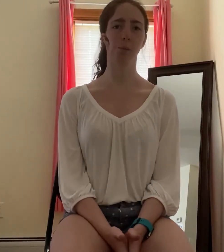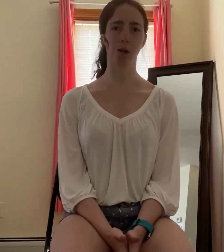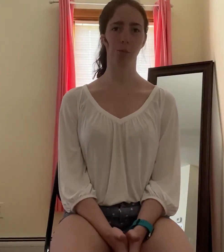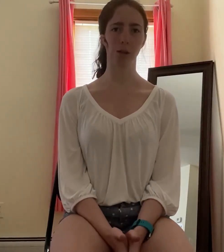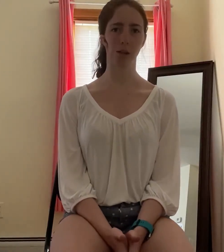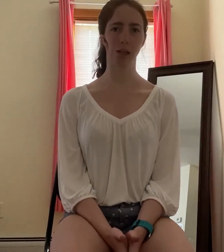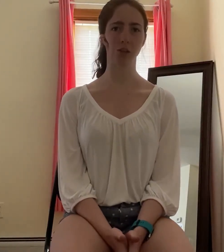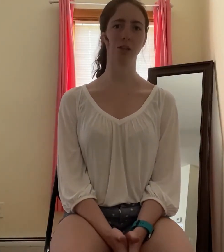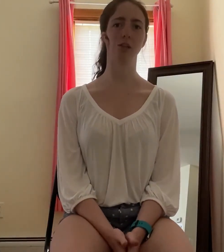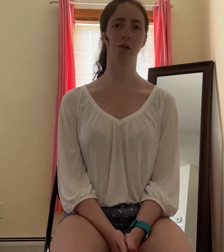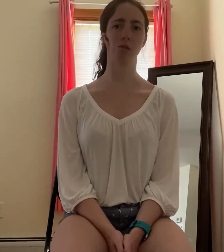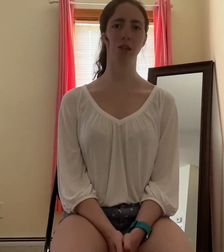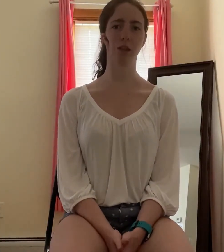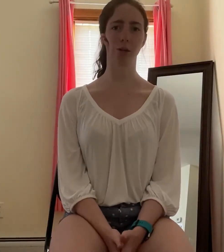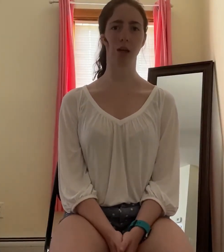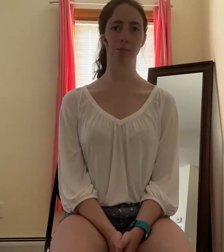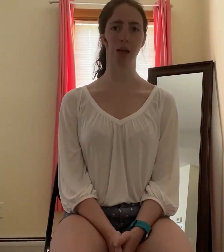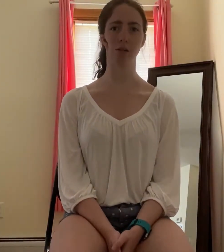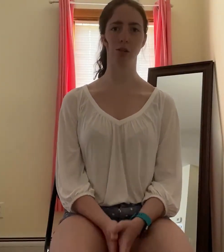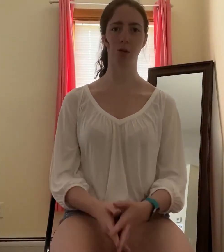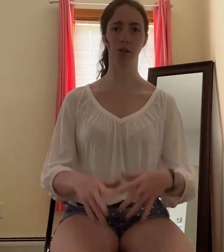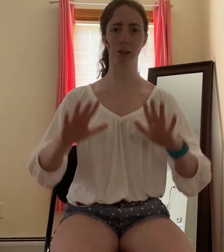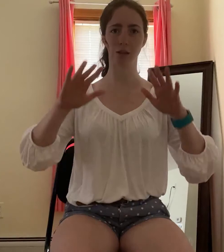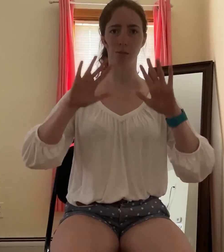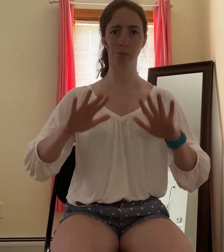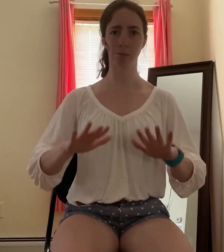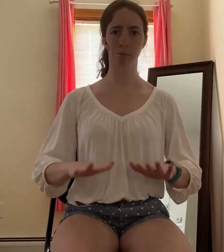probably be a little anxious, so to get them to calm down, you just wanna go like this.